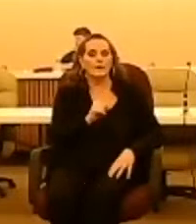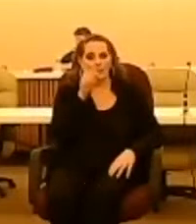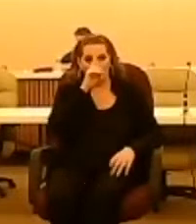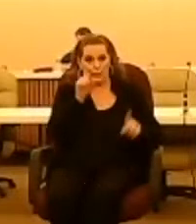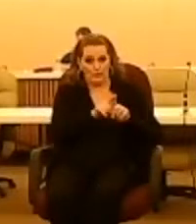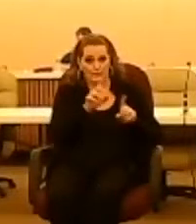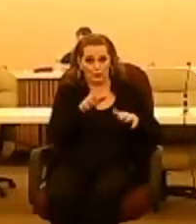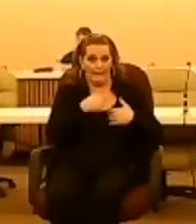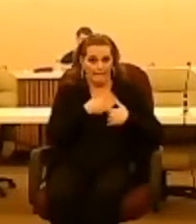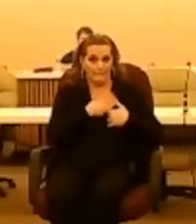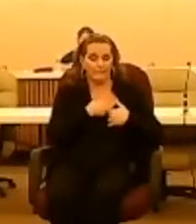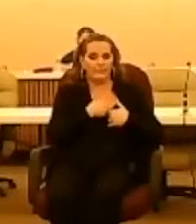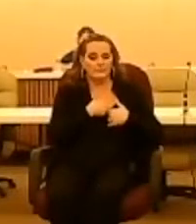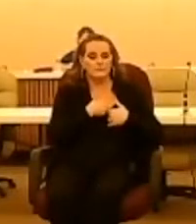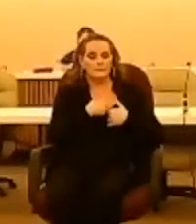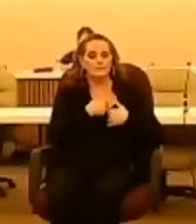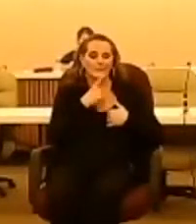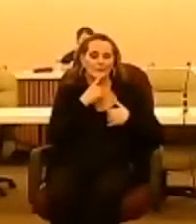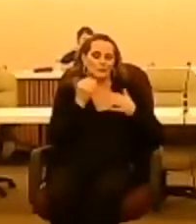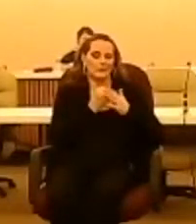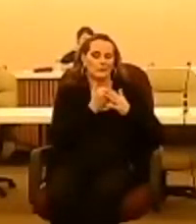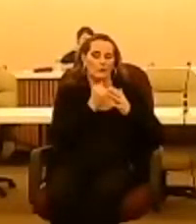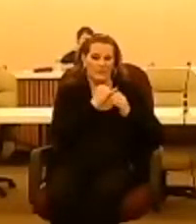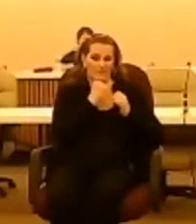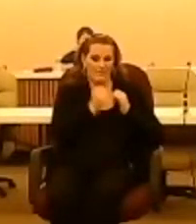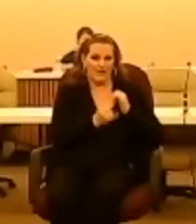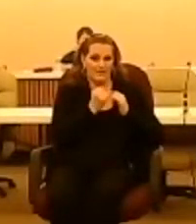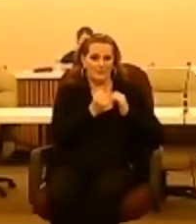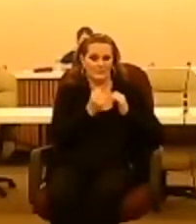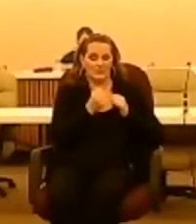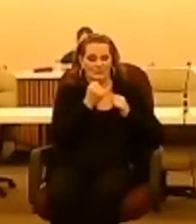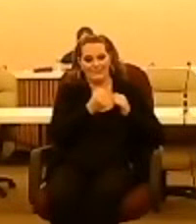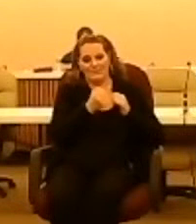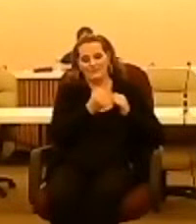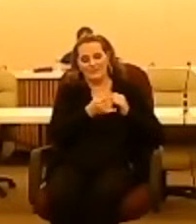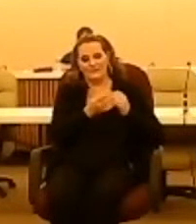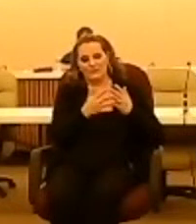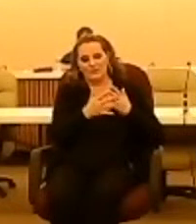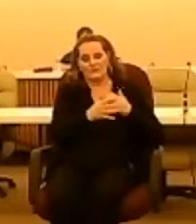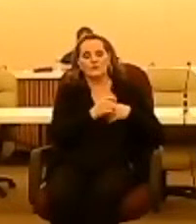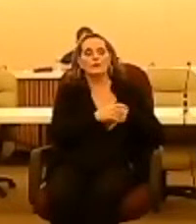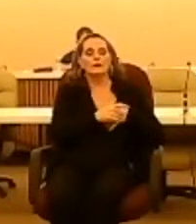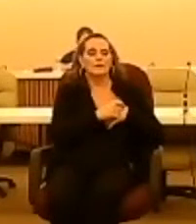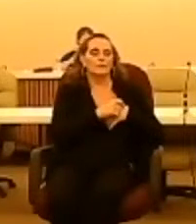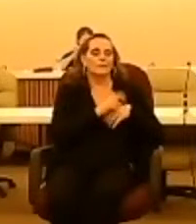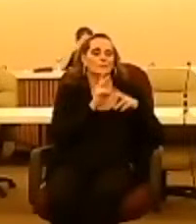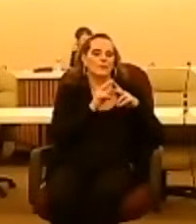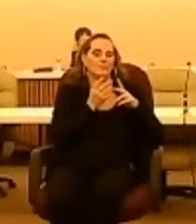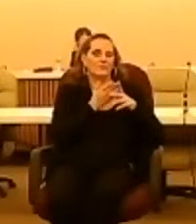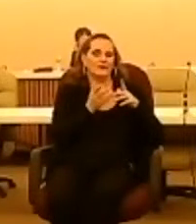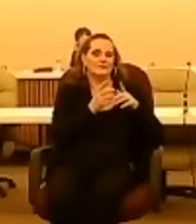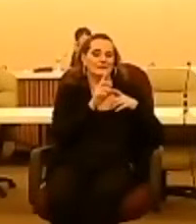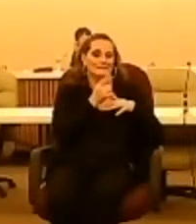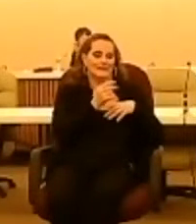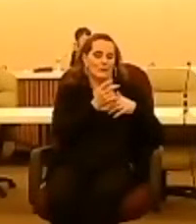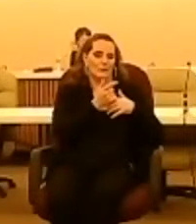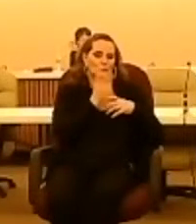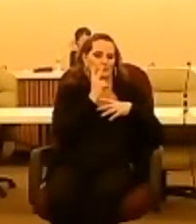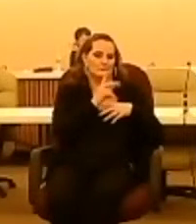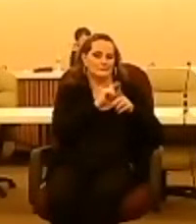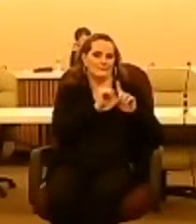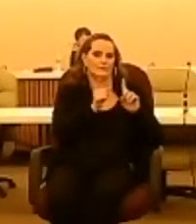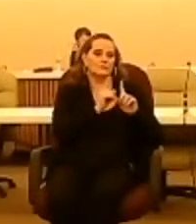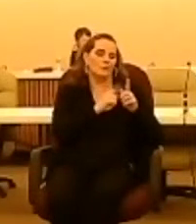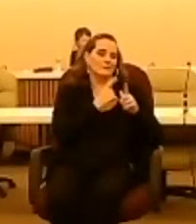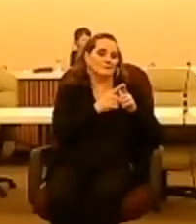you have is pretty close to final. There were just two minor things that Don wanted to see in there differently. So obviously,